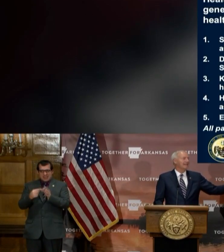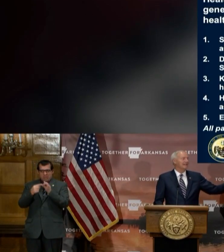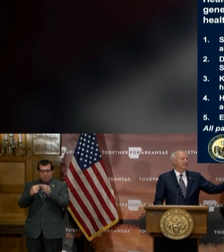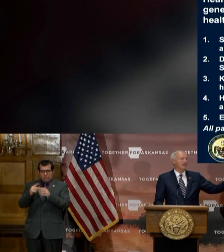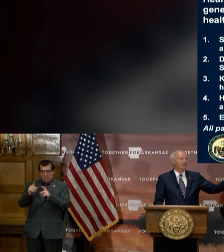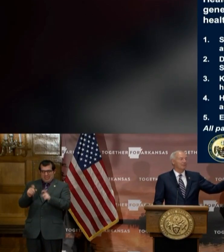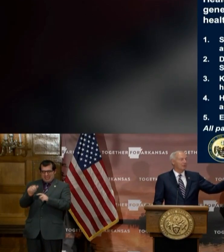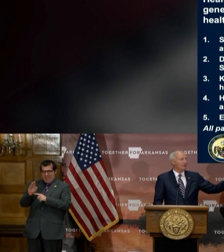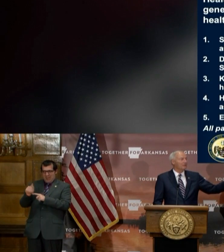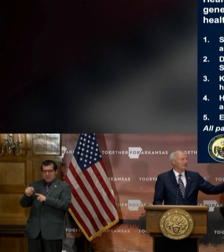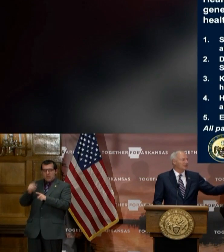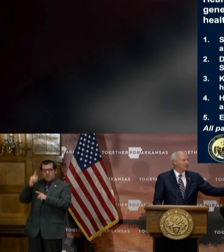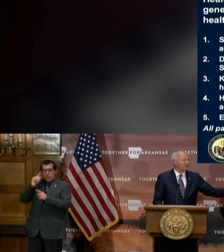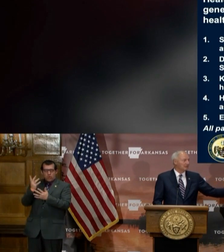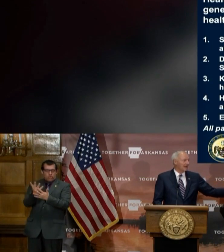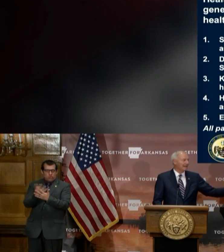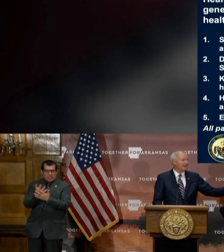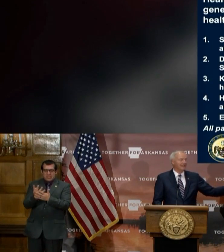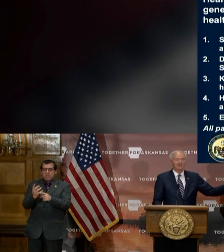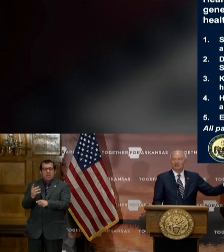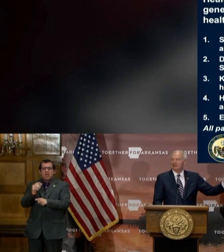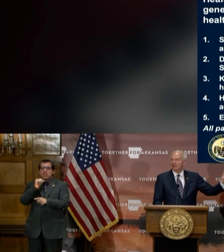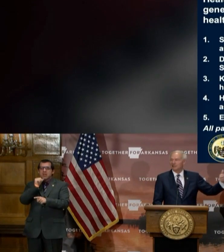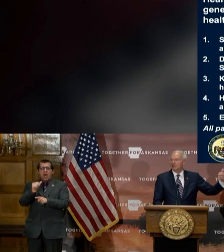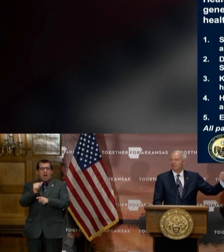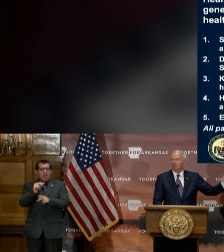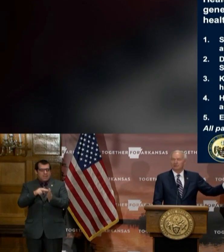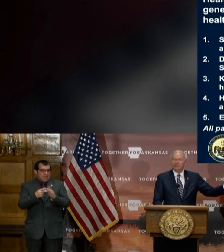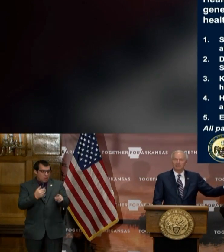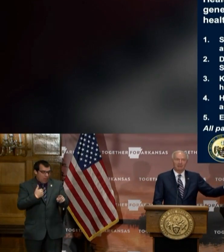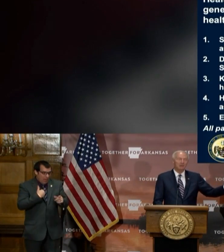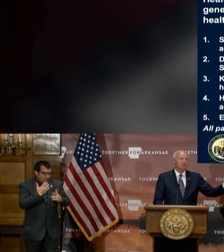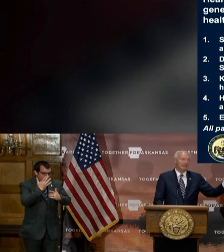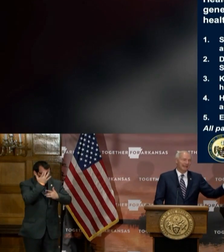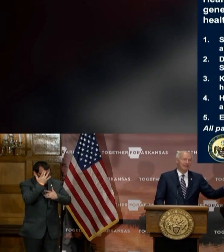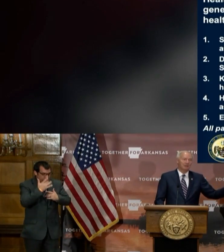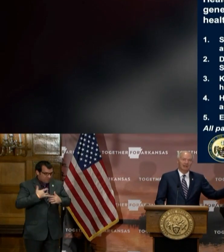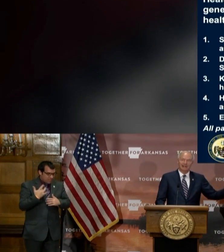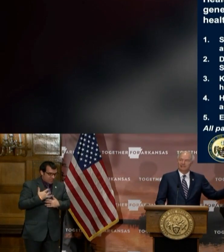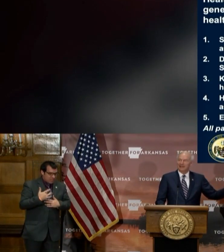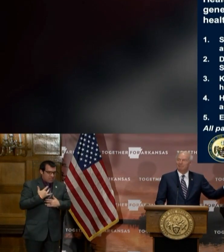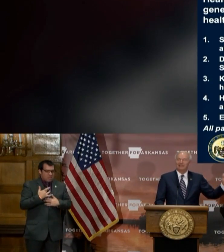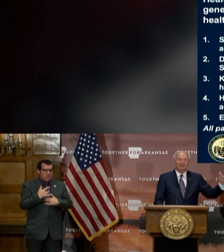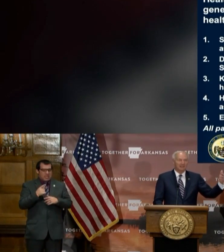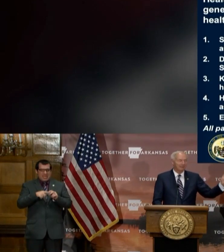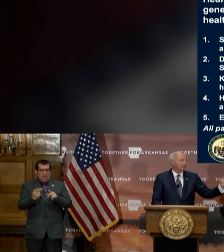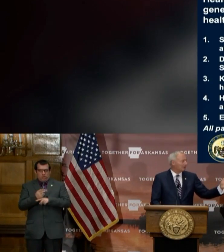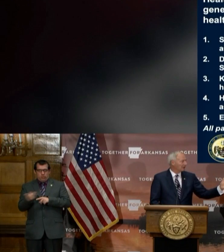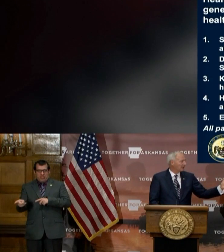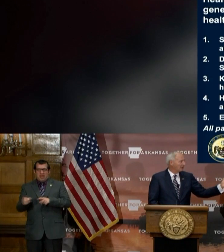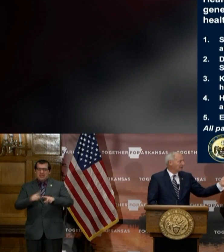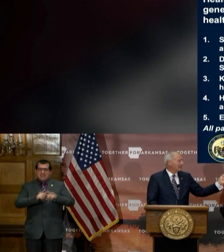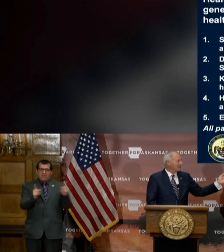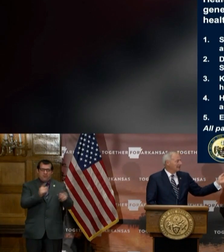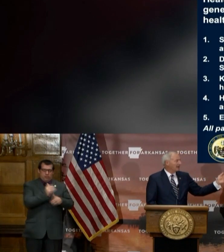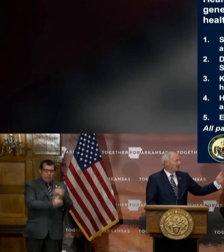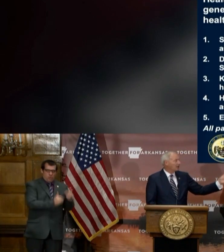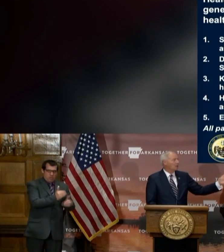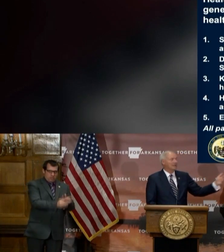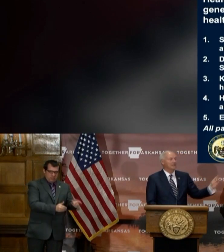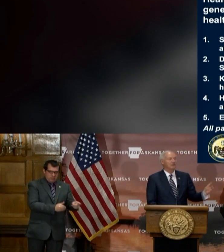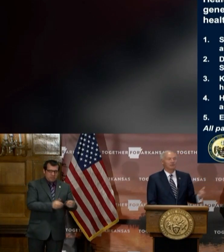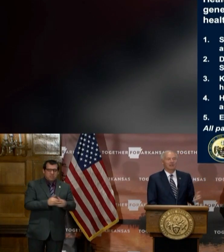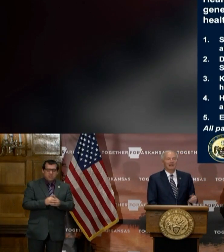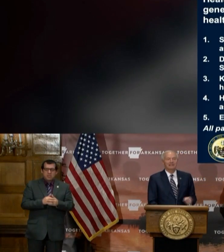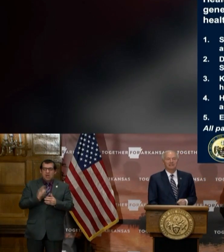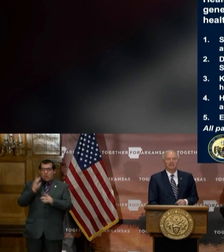screening. It is not for those that are symptomatic. It is not necessarily for those that are exposed. We can utilize that, but that's a different protocol. Our